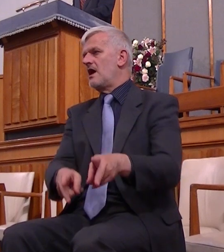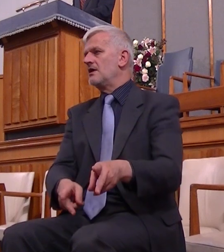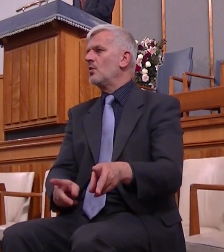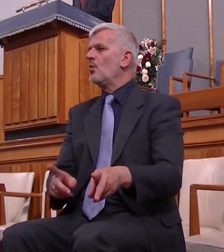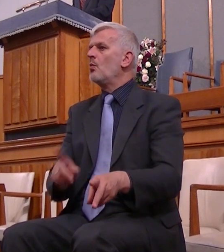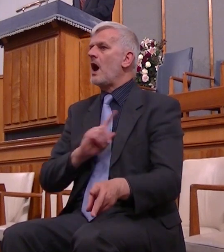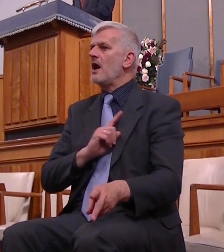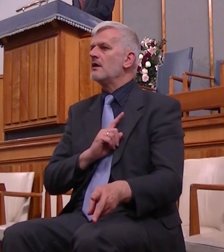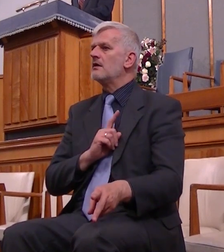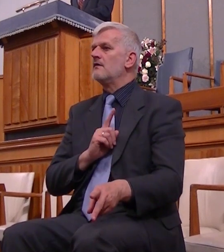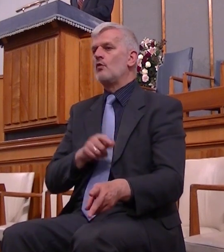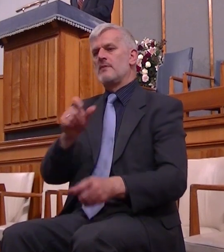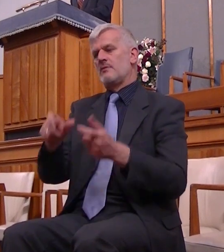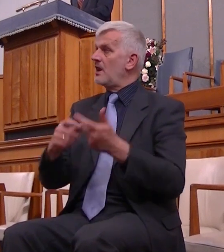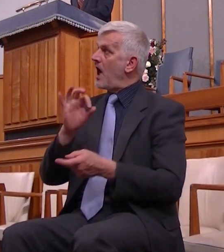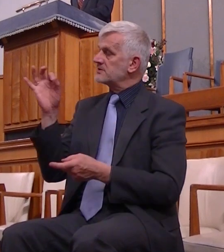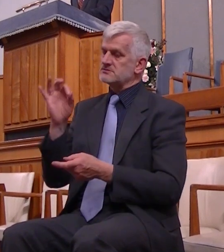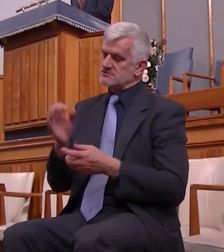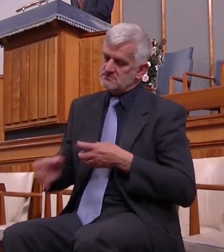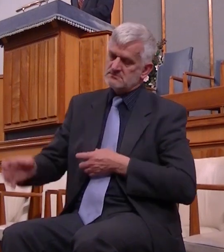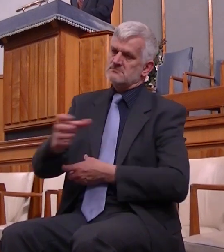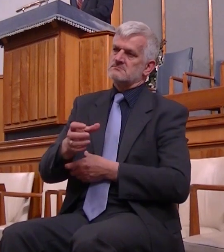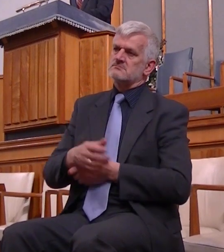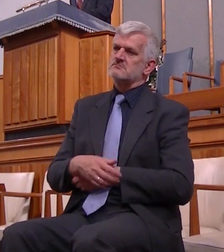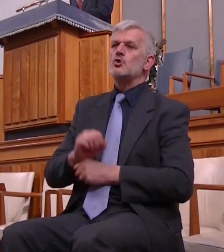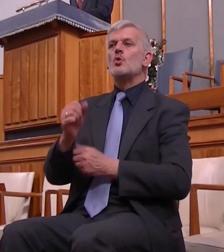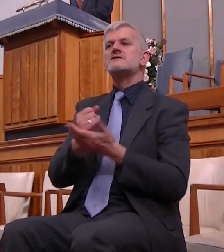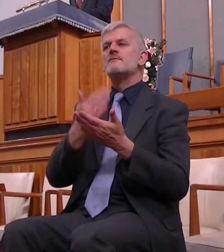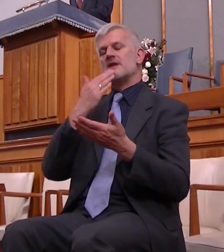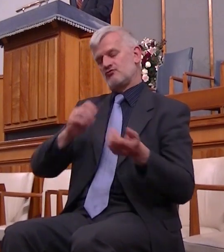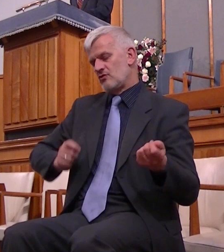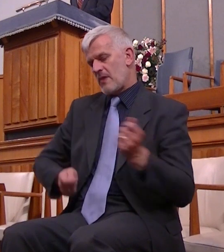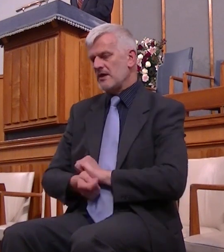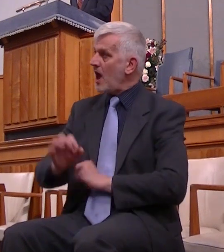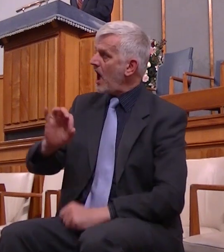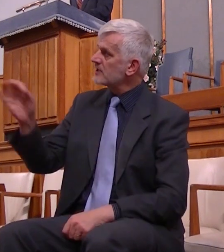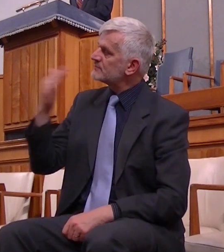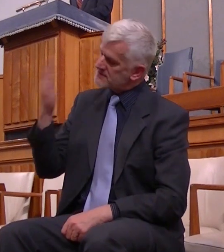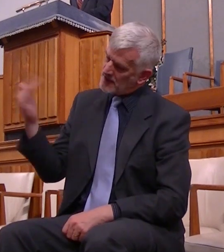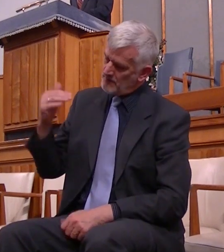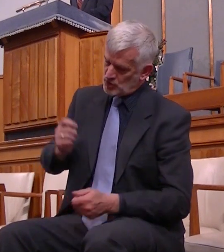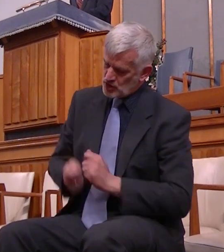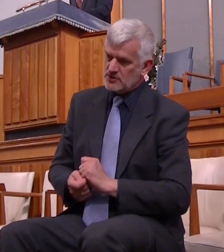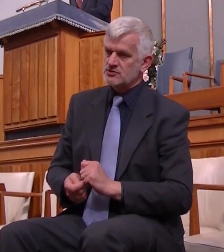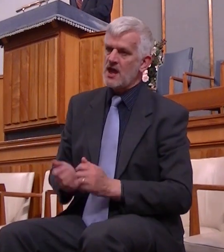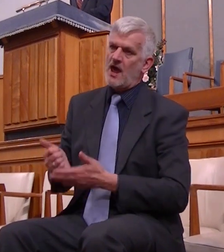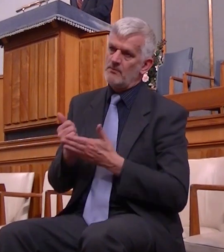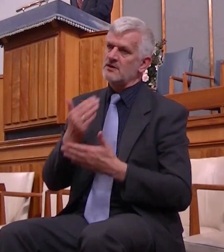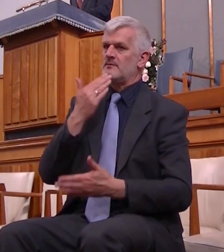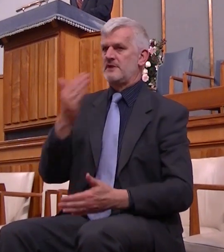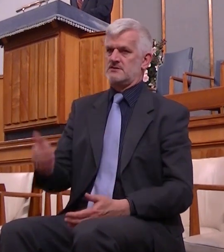be saved. Repent of all your sin and call upon Him to come to you and change you and help